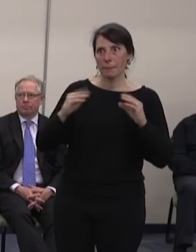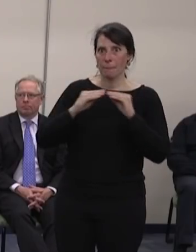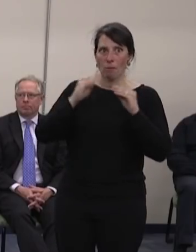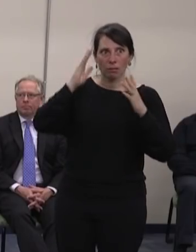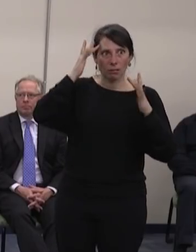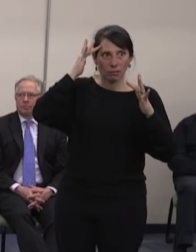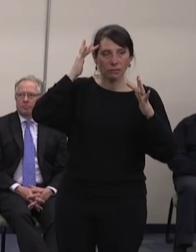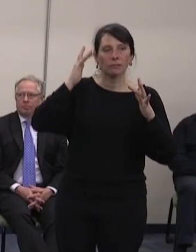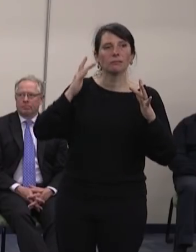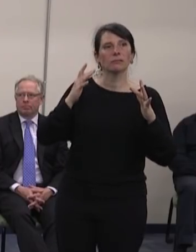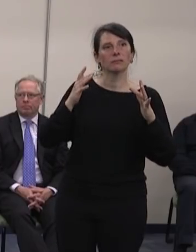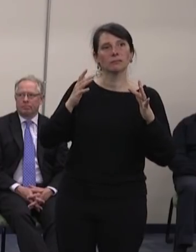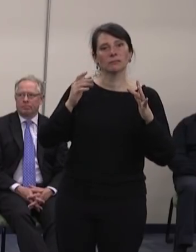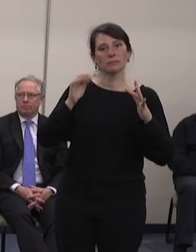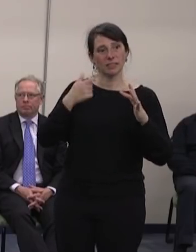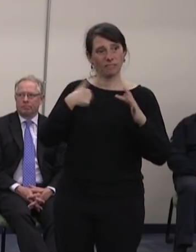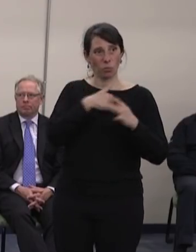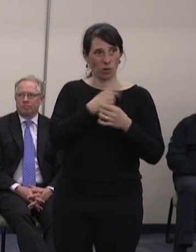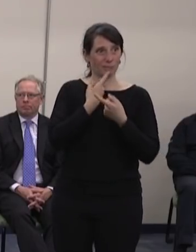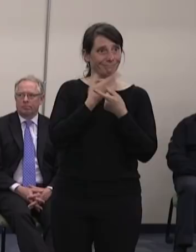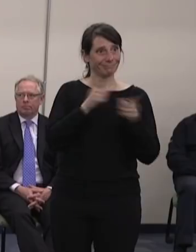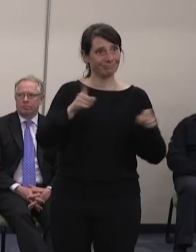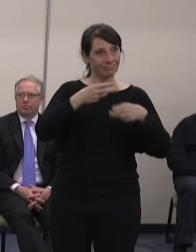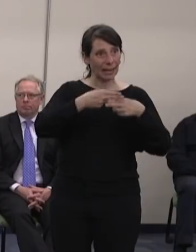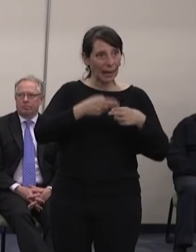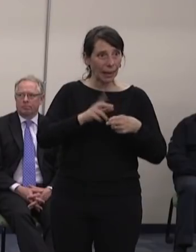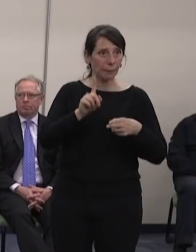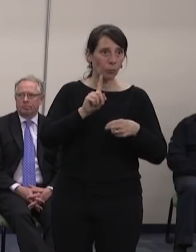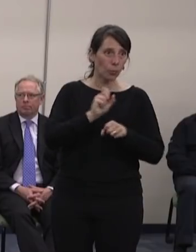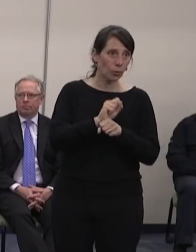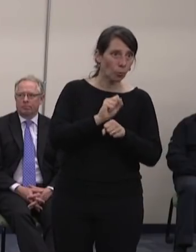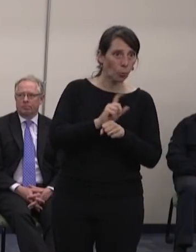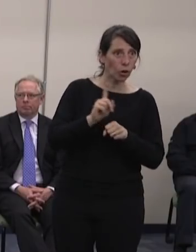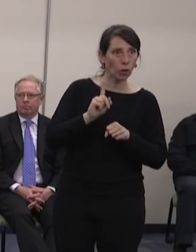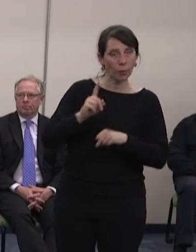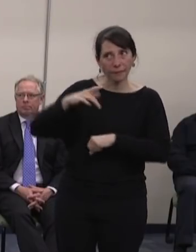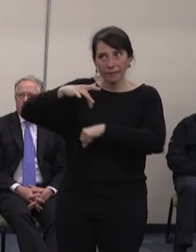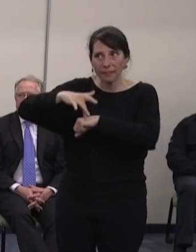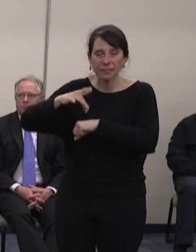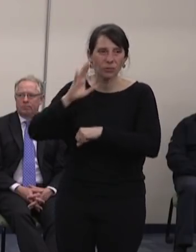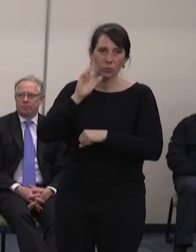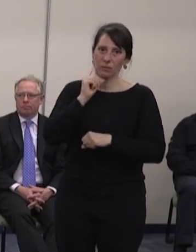of new cases or in our general public health response.